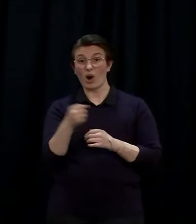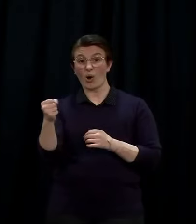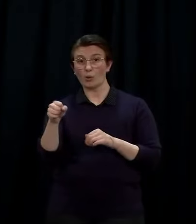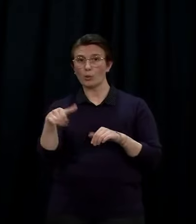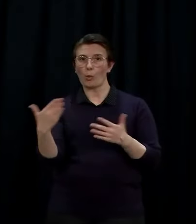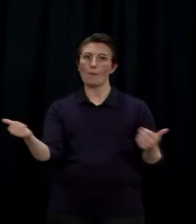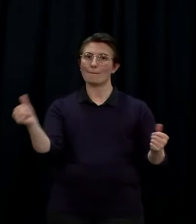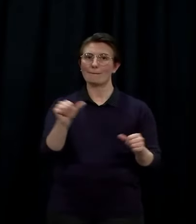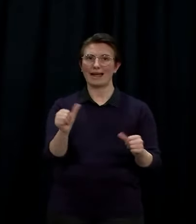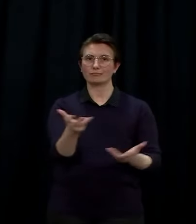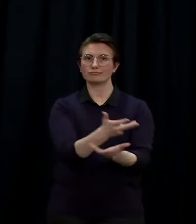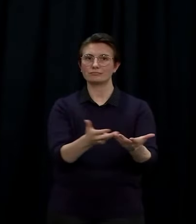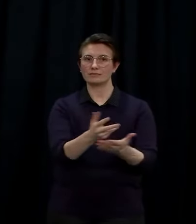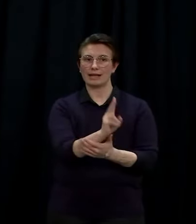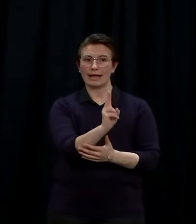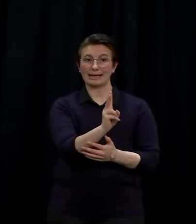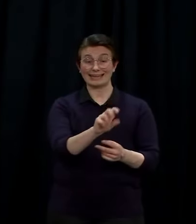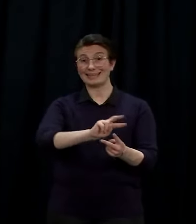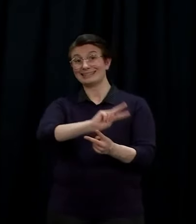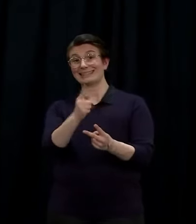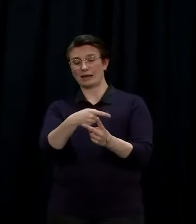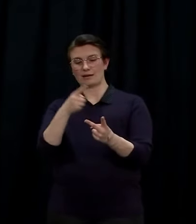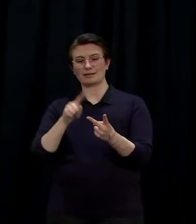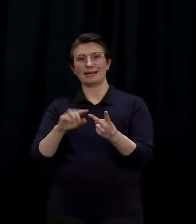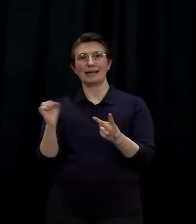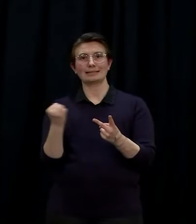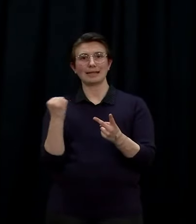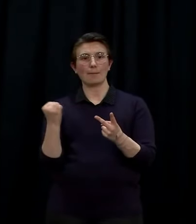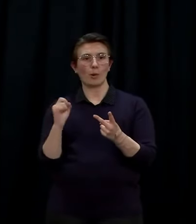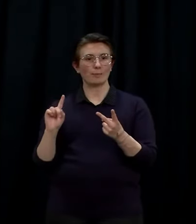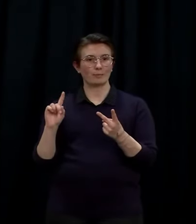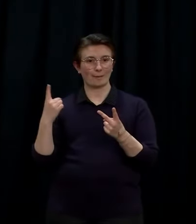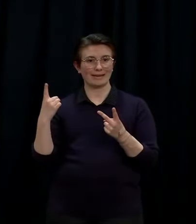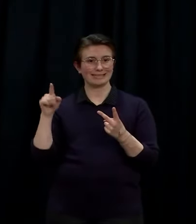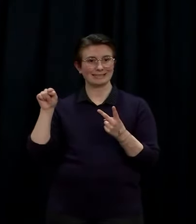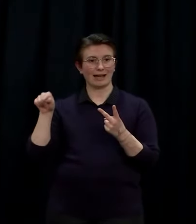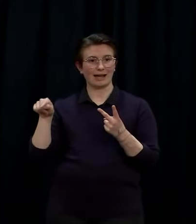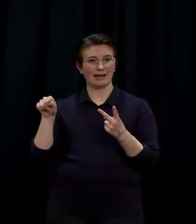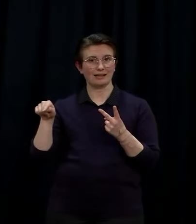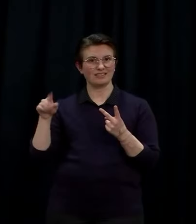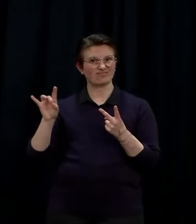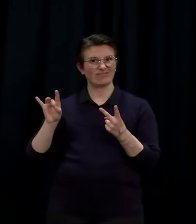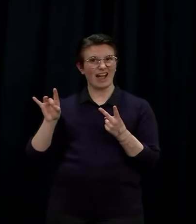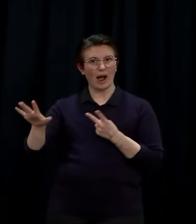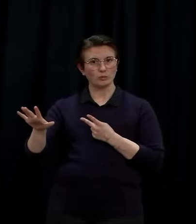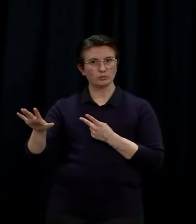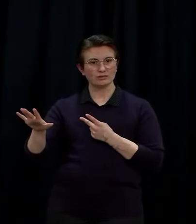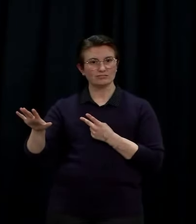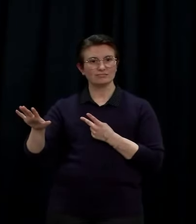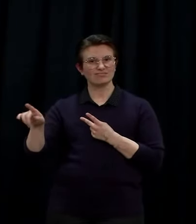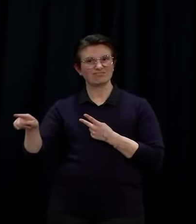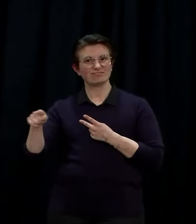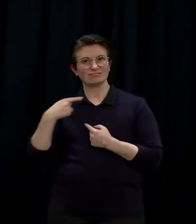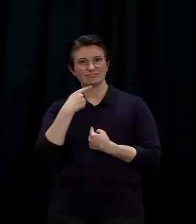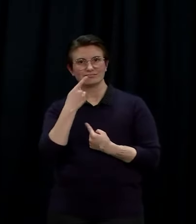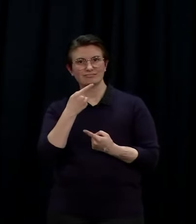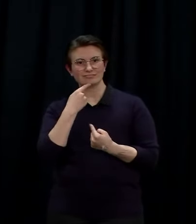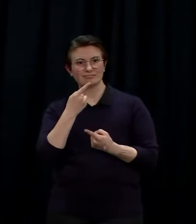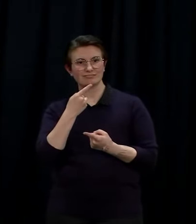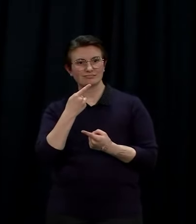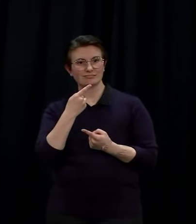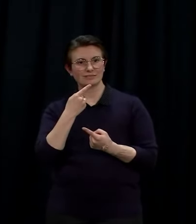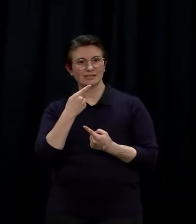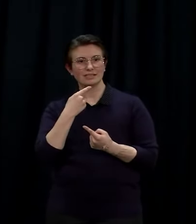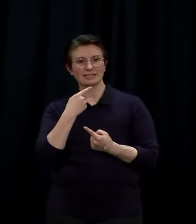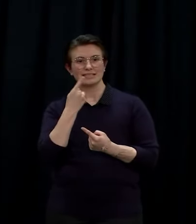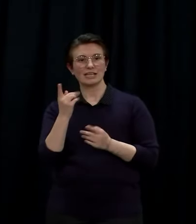New Zealand of undermining the election and potentially wanting a female Prime Minister in the job. Is there anything you could say to that sort of person to assuage him of